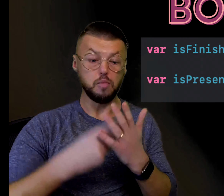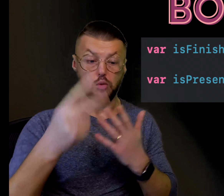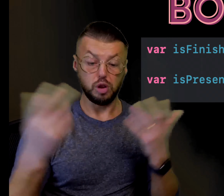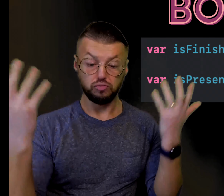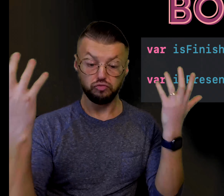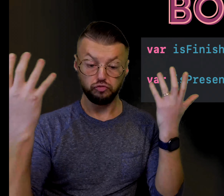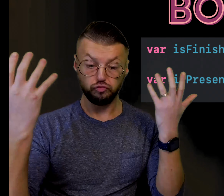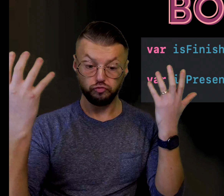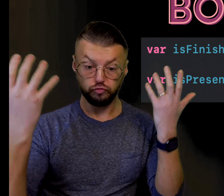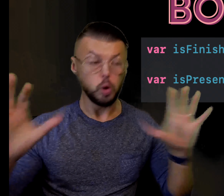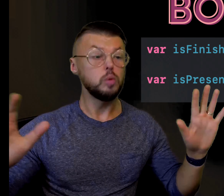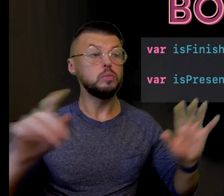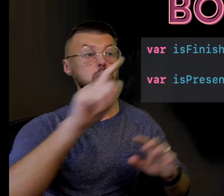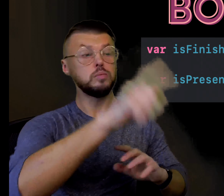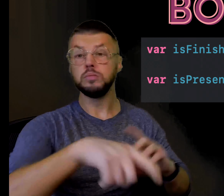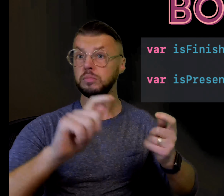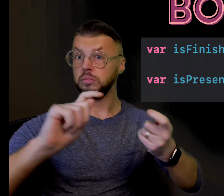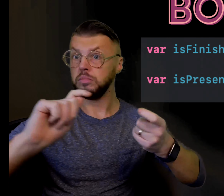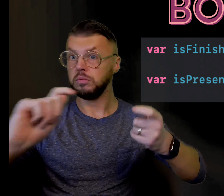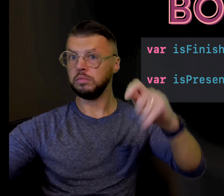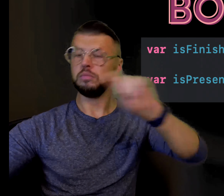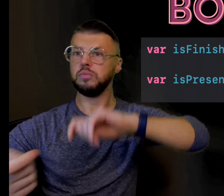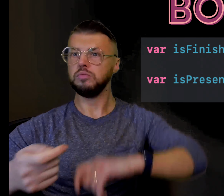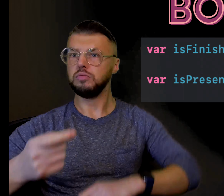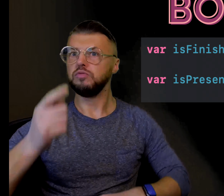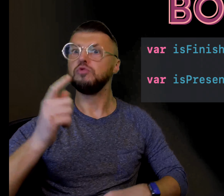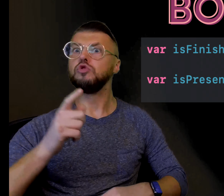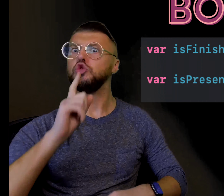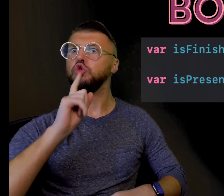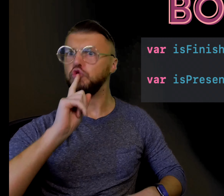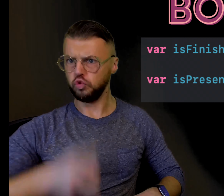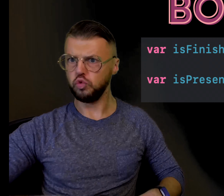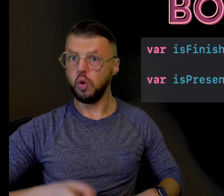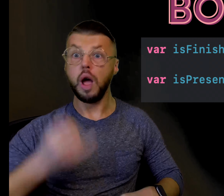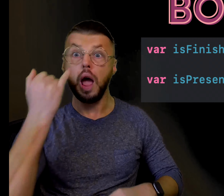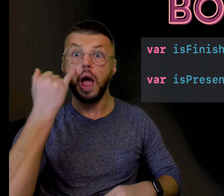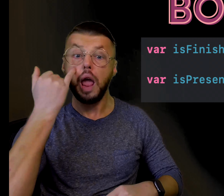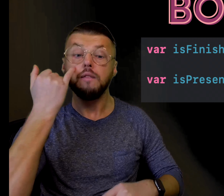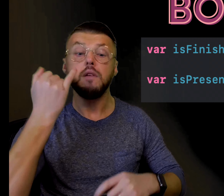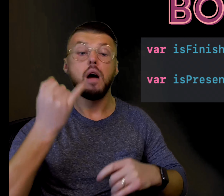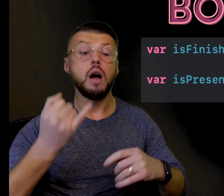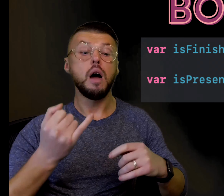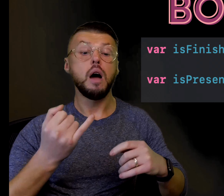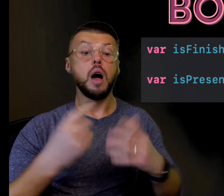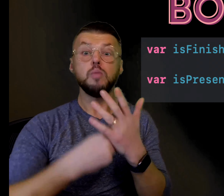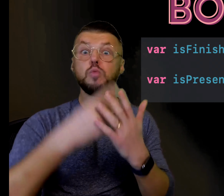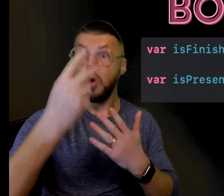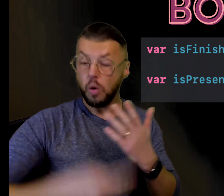It will be true or false. If your program is finished, your variable will be changed to